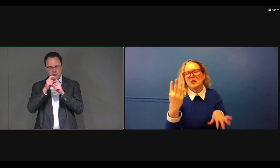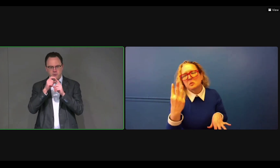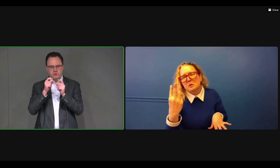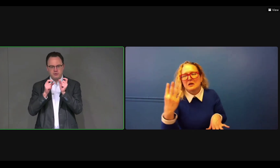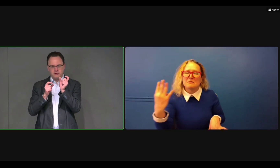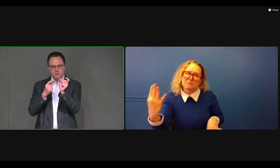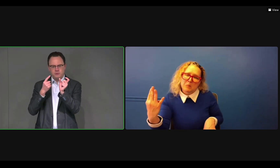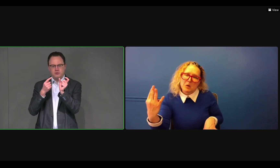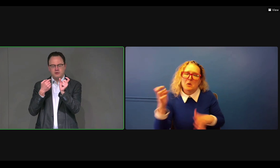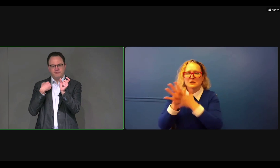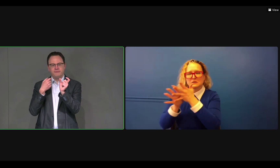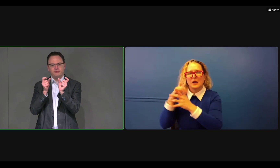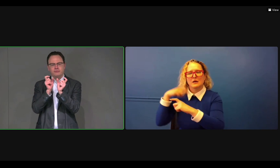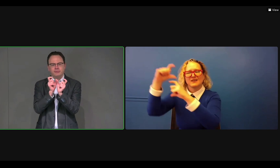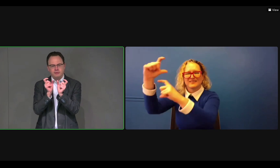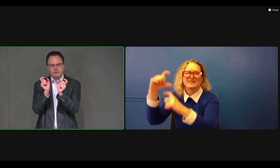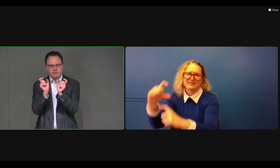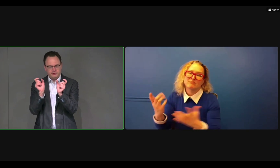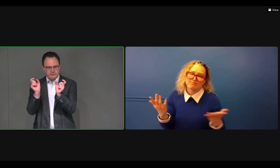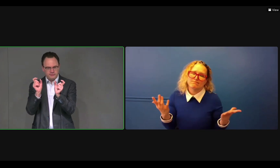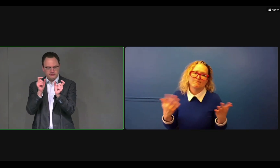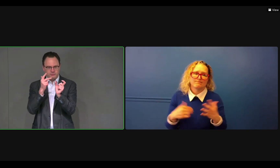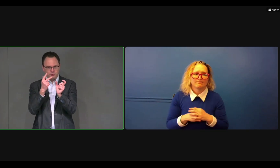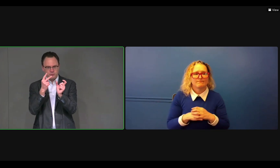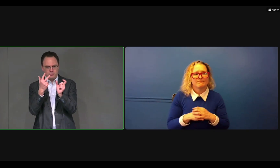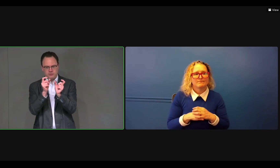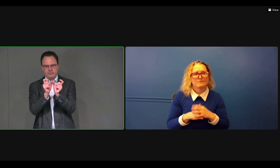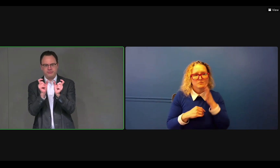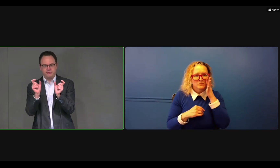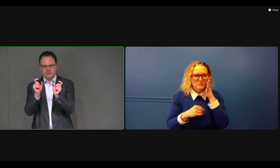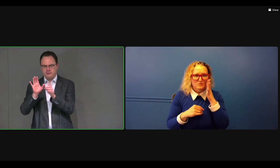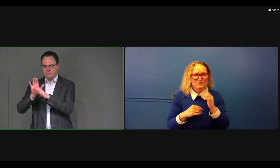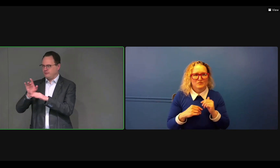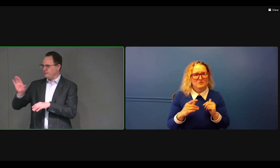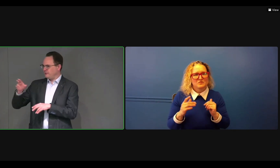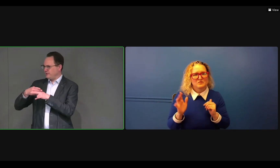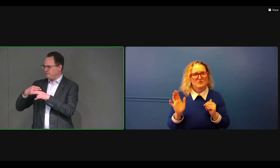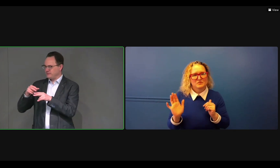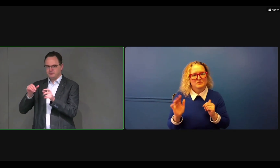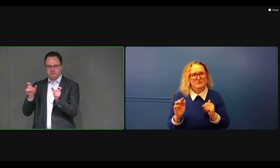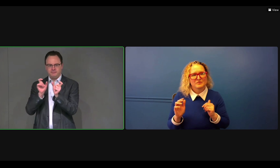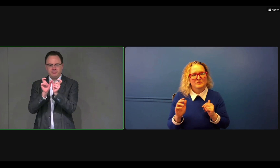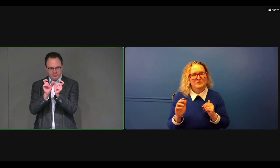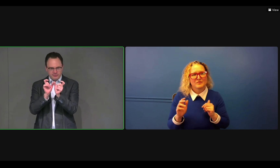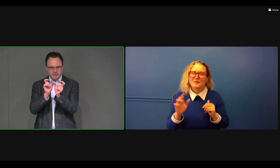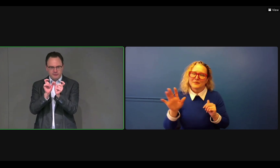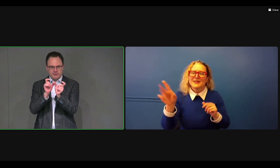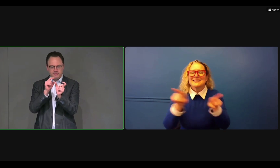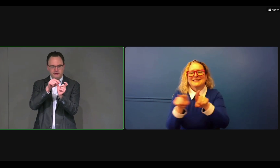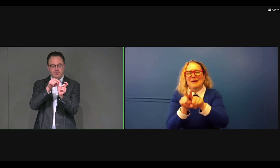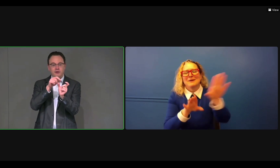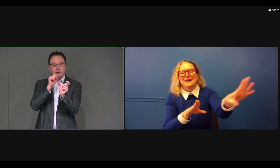plus variations on a sign. In German, the way that words work is often the words are longer and include